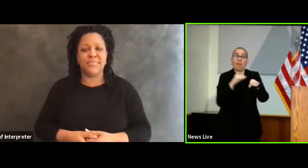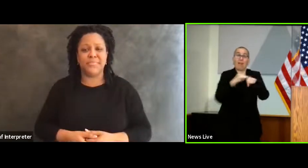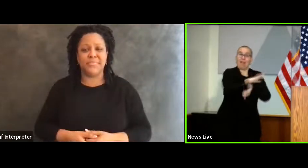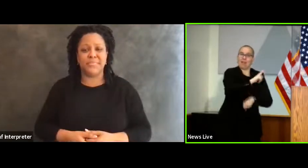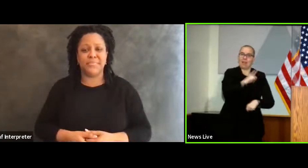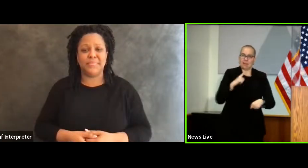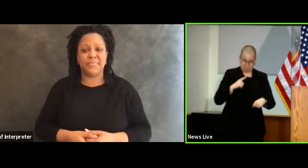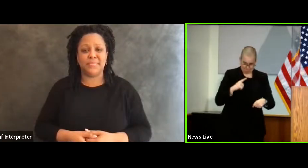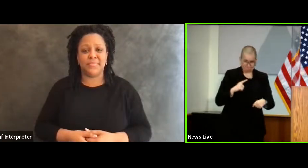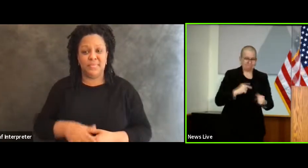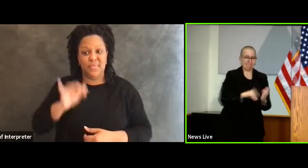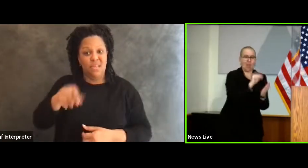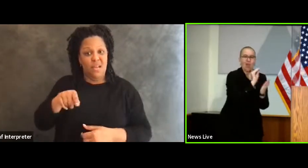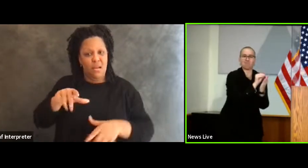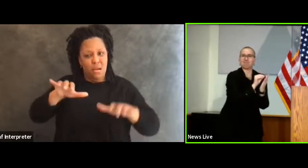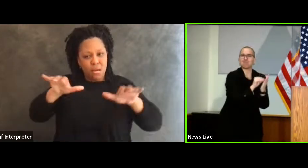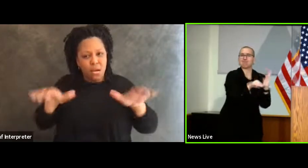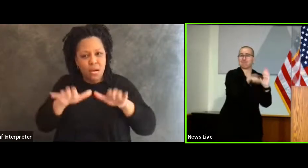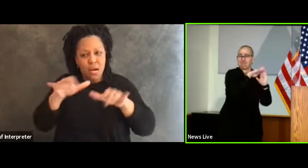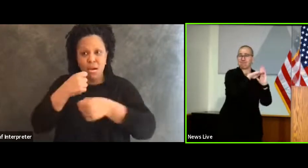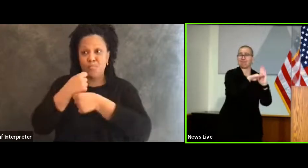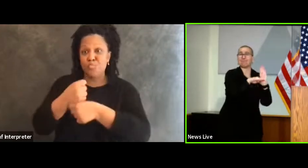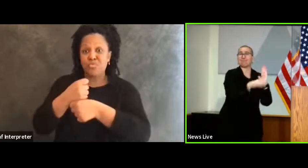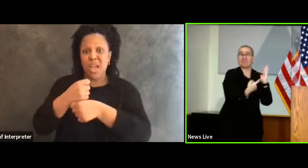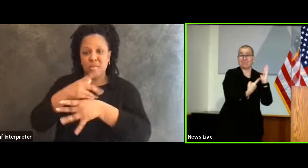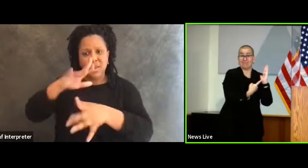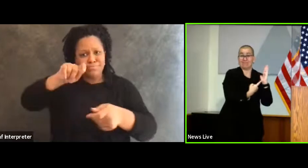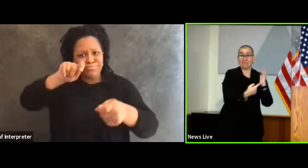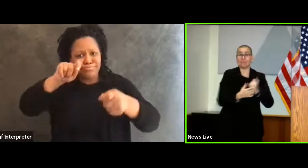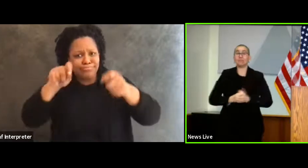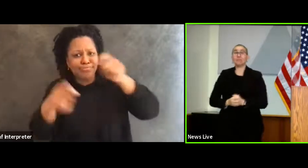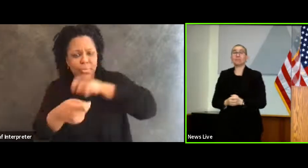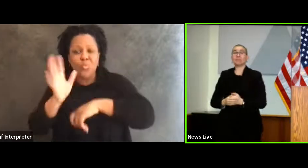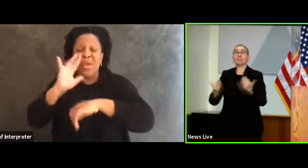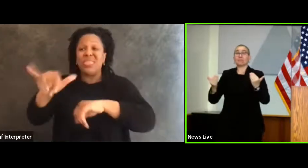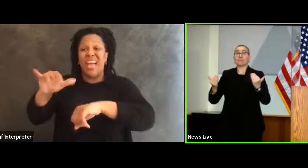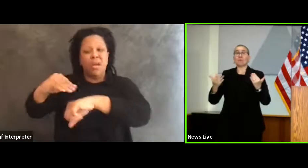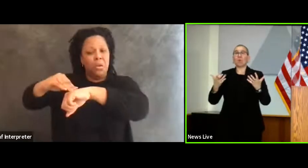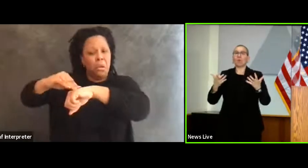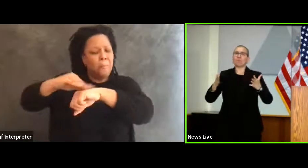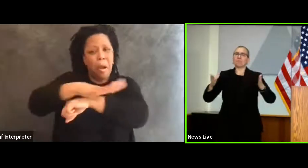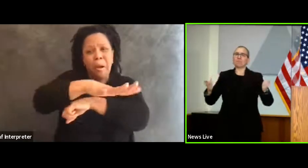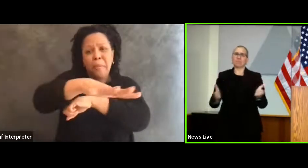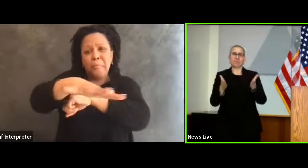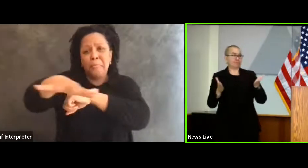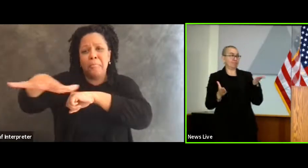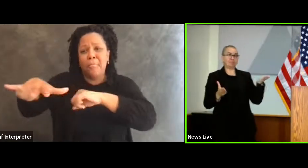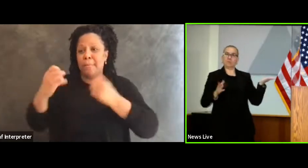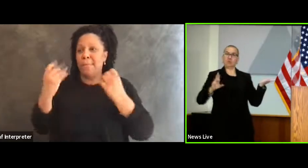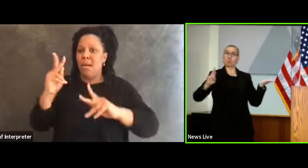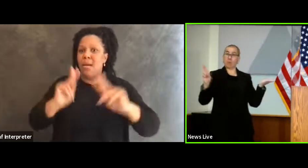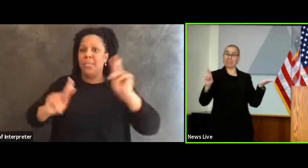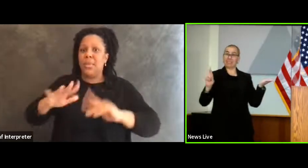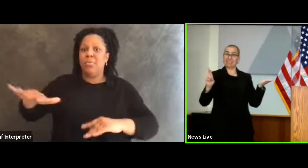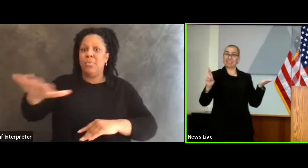Now here we stand, urging Republicans in the Minnesota Senate to act.